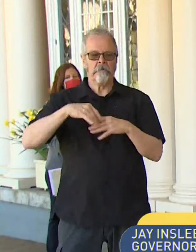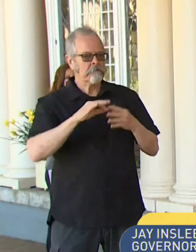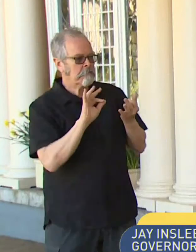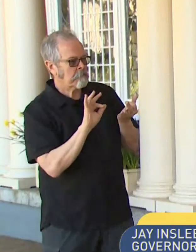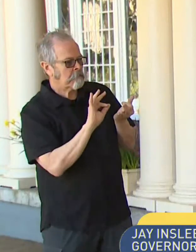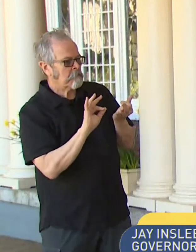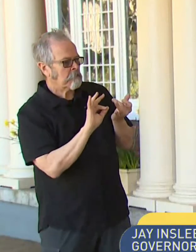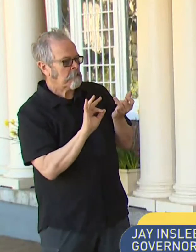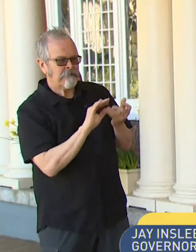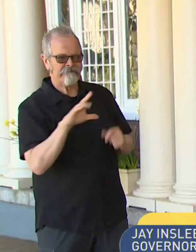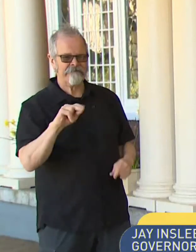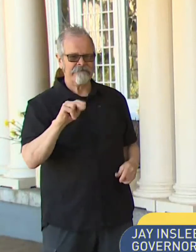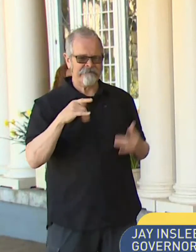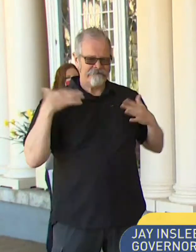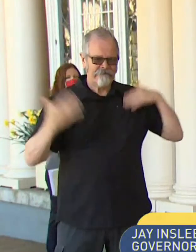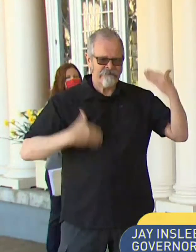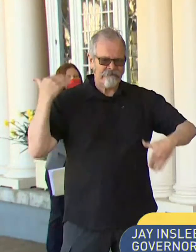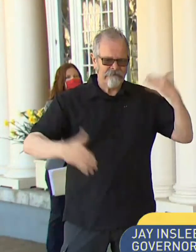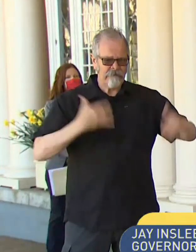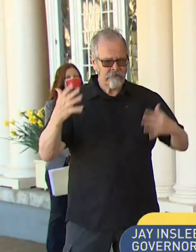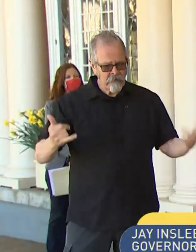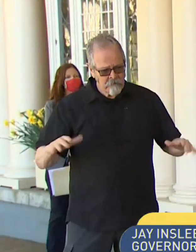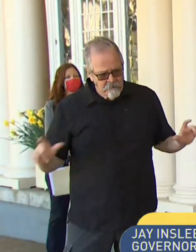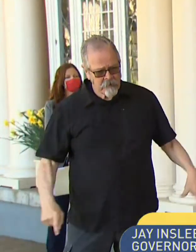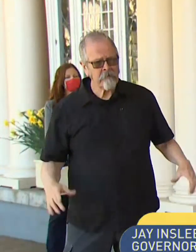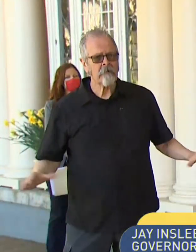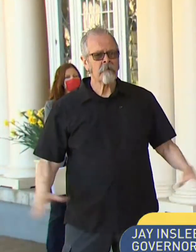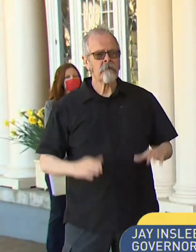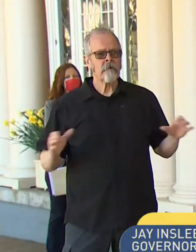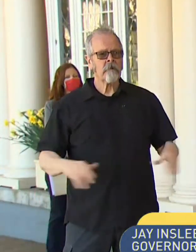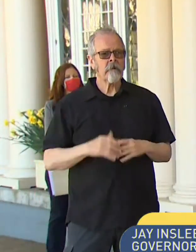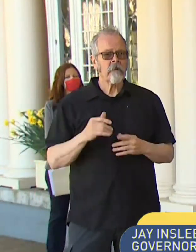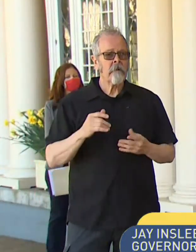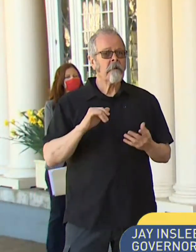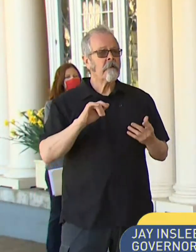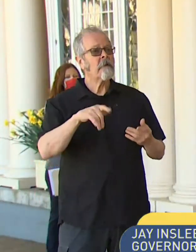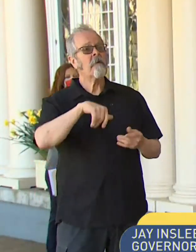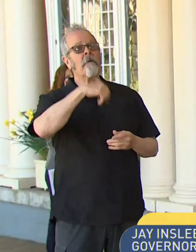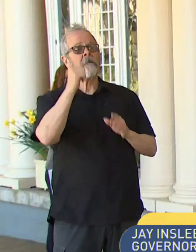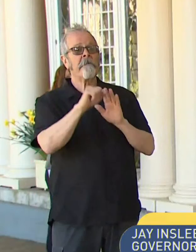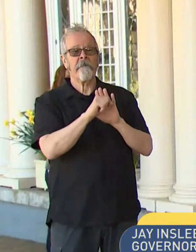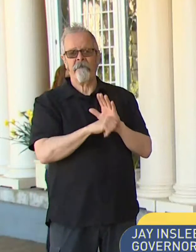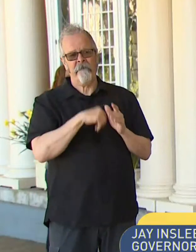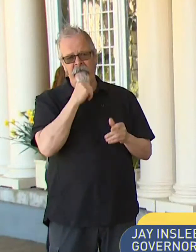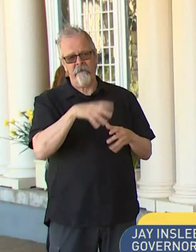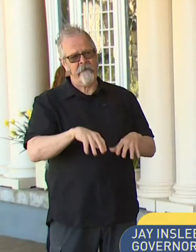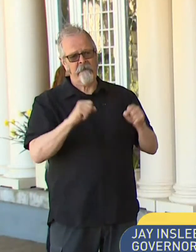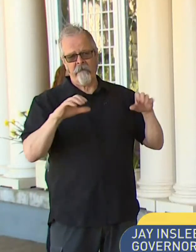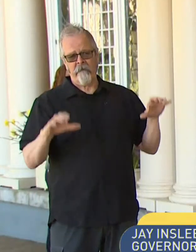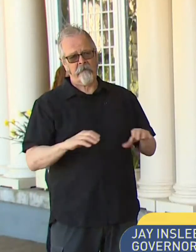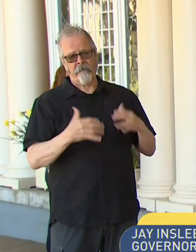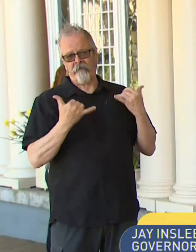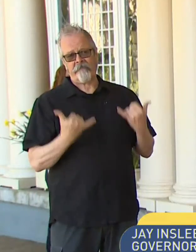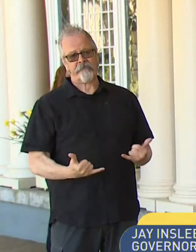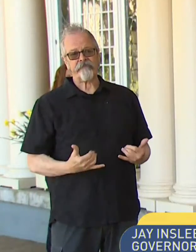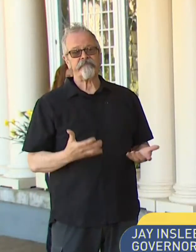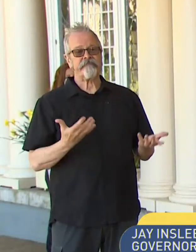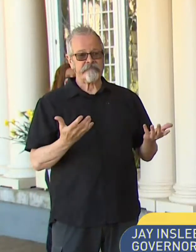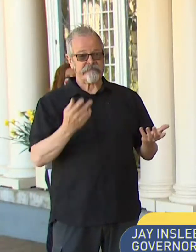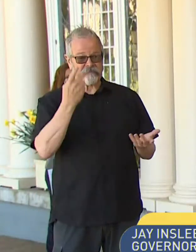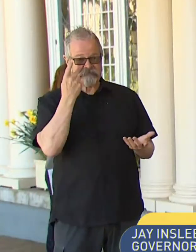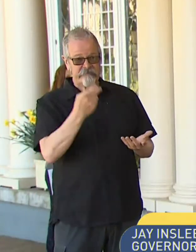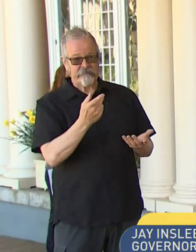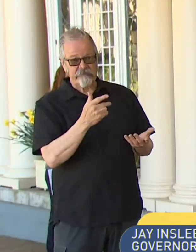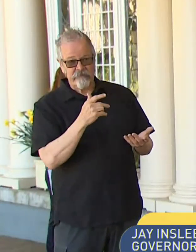act. And we've unfortunately seen some other states that have not taken this action that are now are seeing